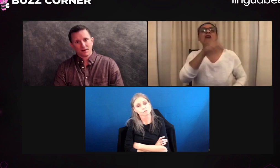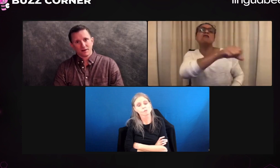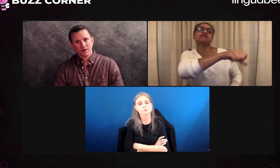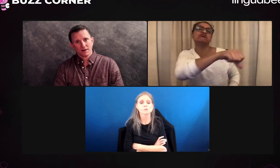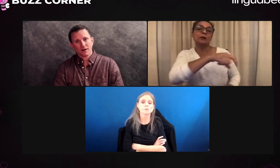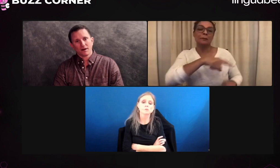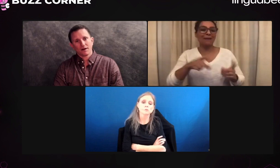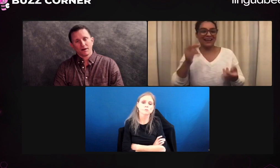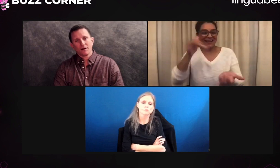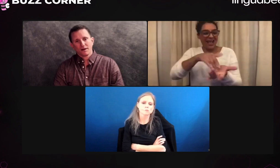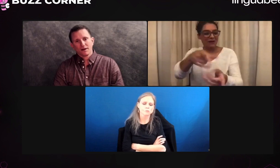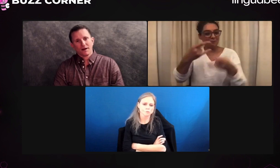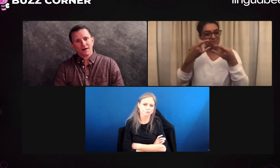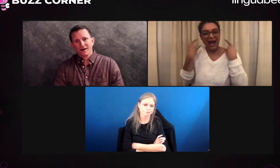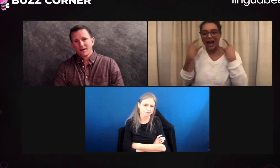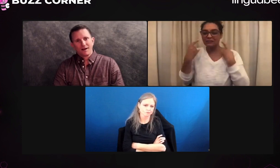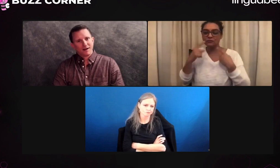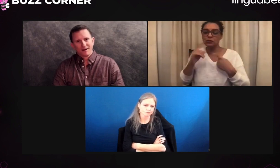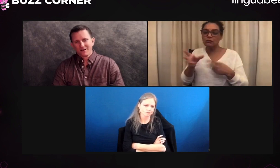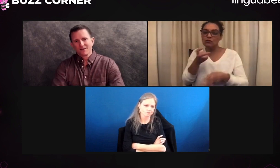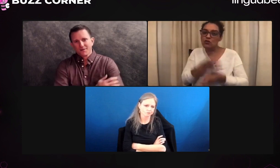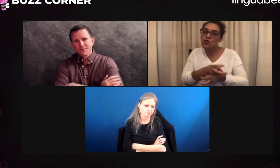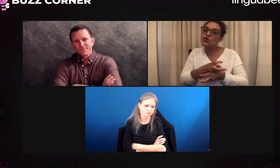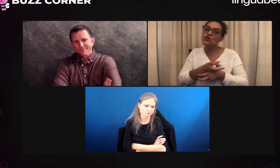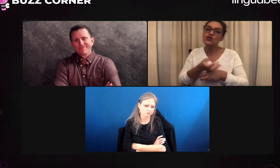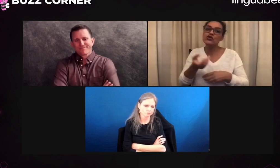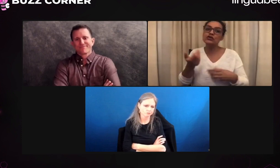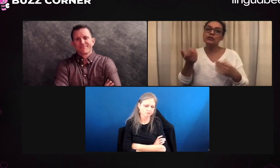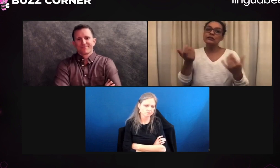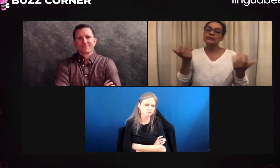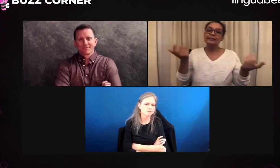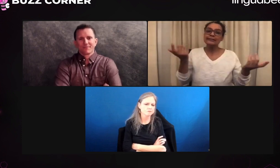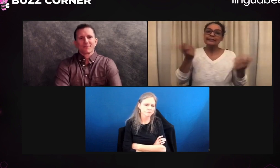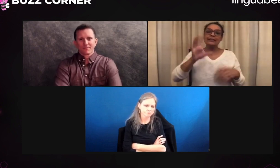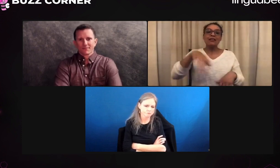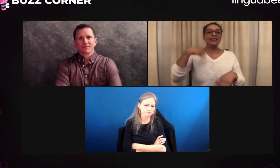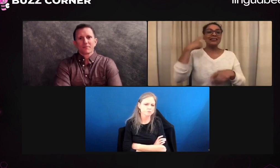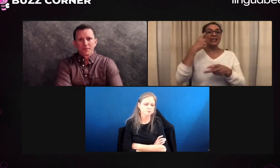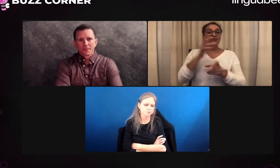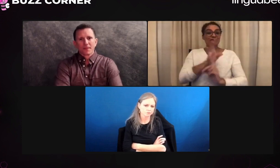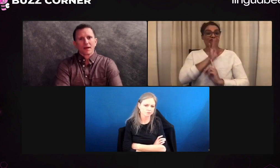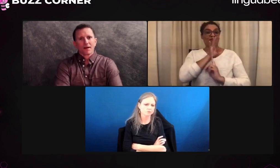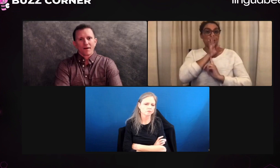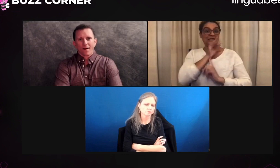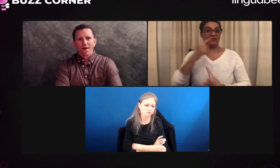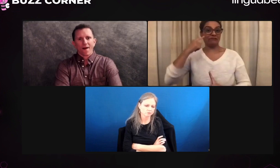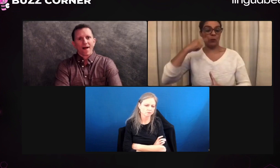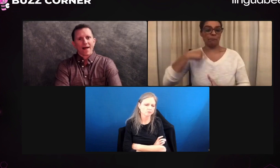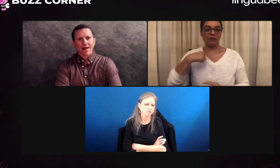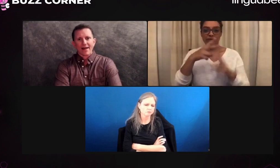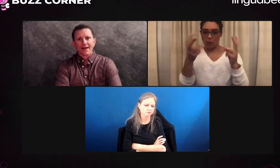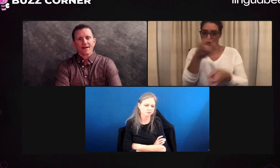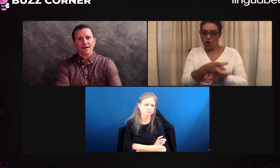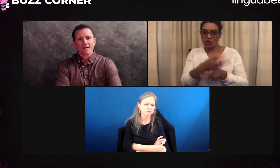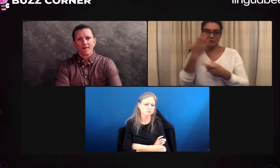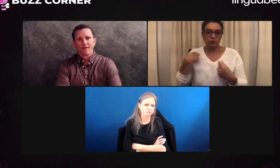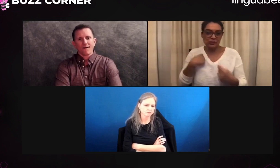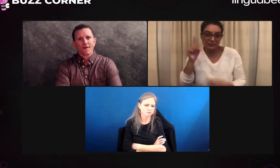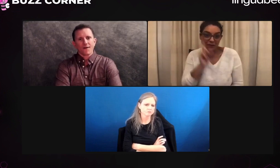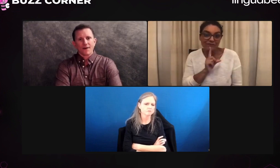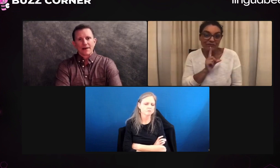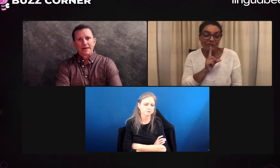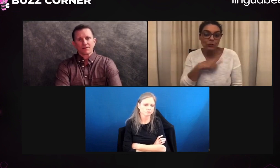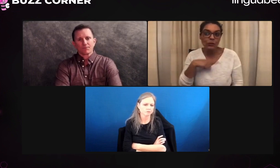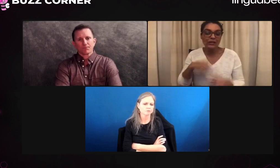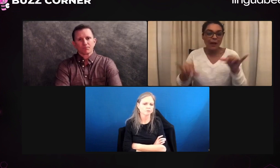comfortable with interpreting for me, if they understand my signing and things like that. And again, we know with COVID, interpreters using a mask, it's hard